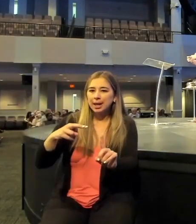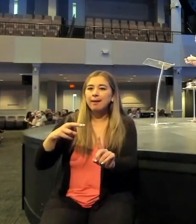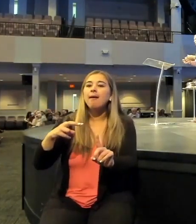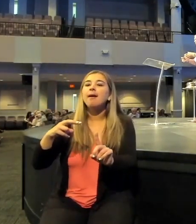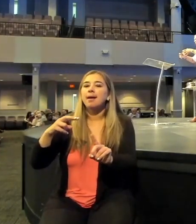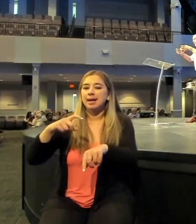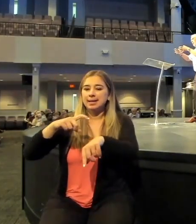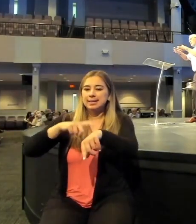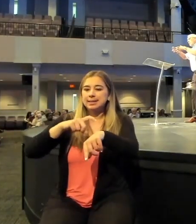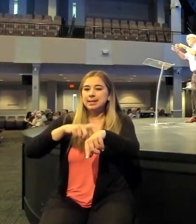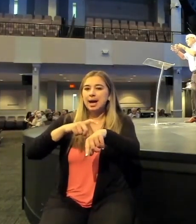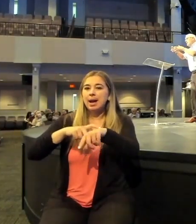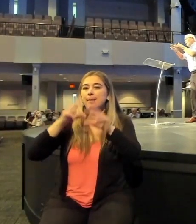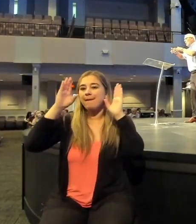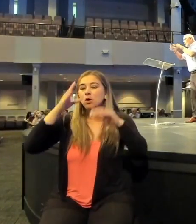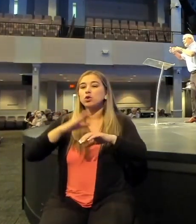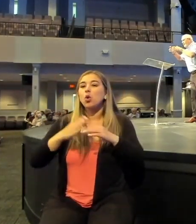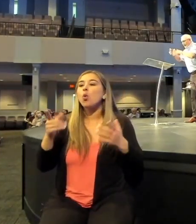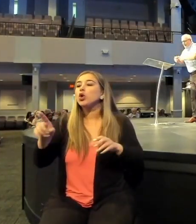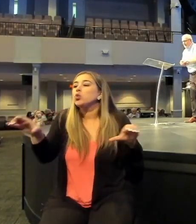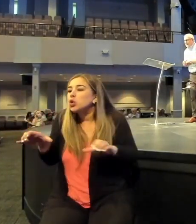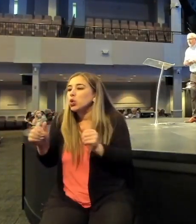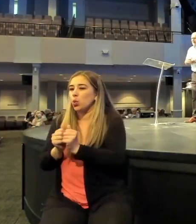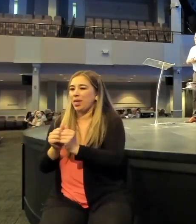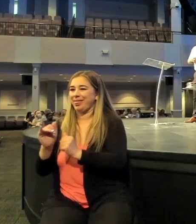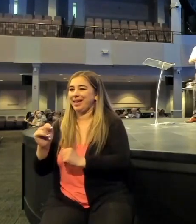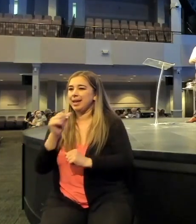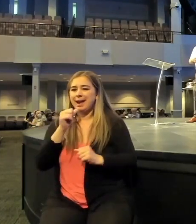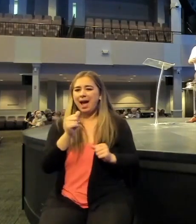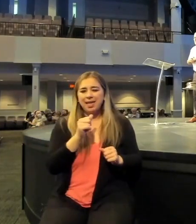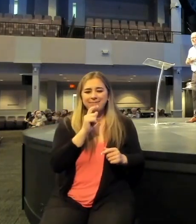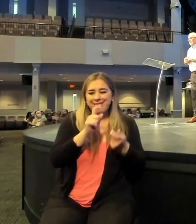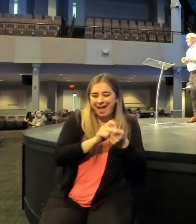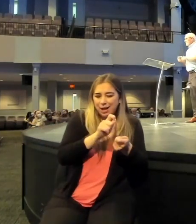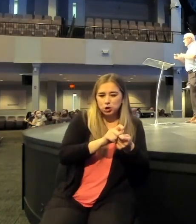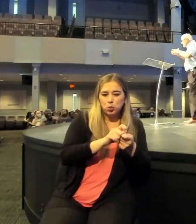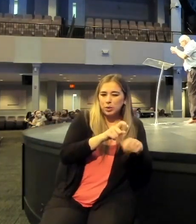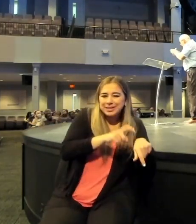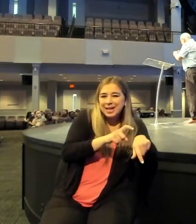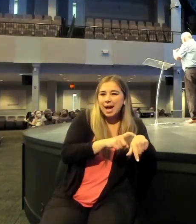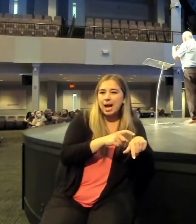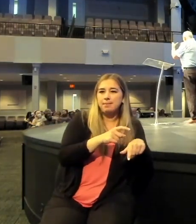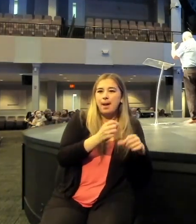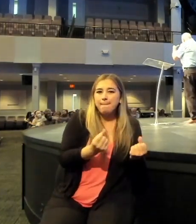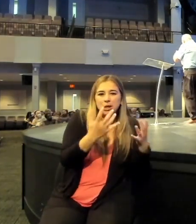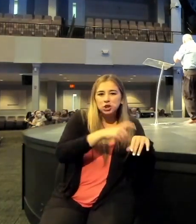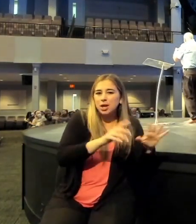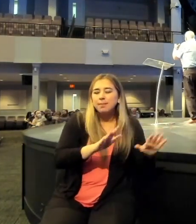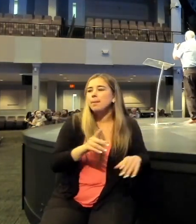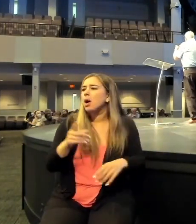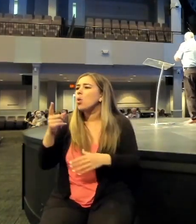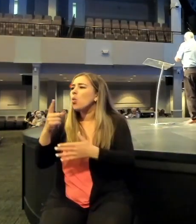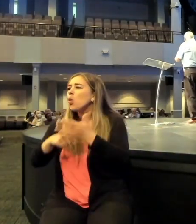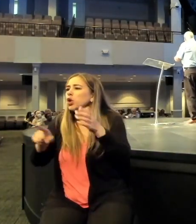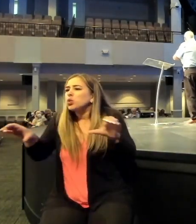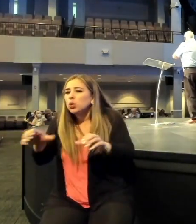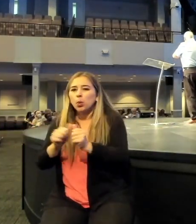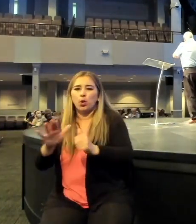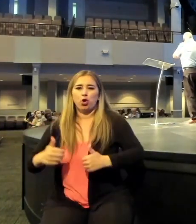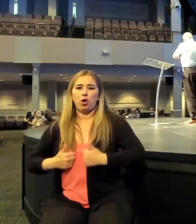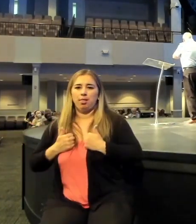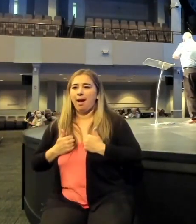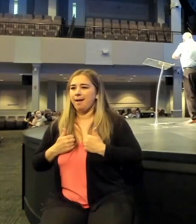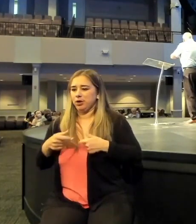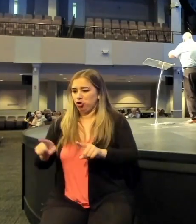from the standpoint of what you do with it. Okay. What time are you having with your life? Not